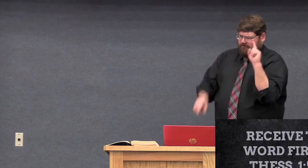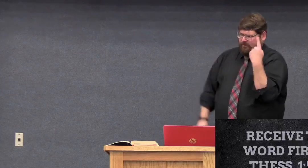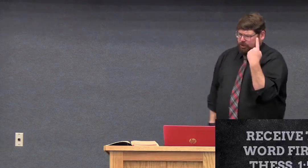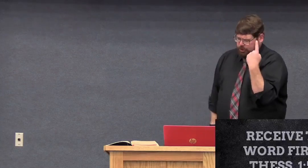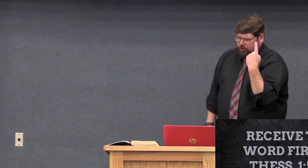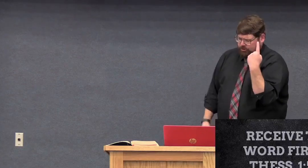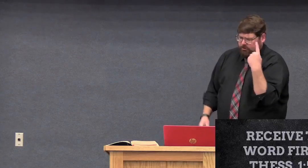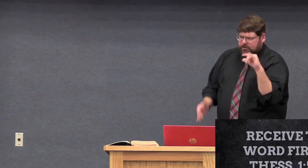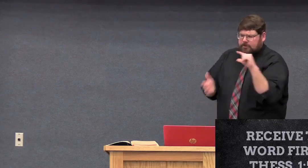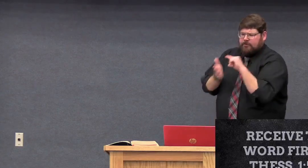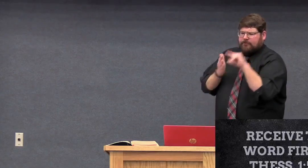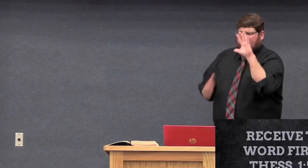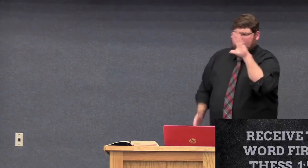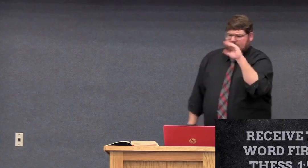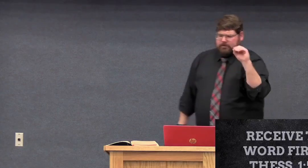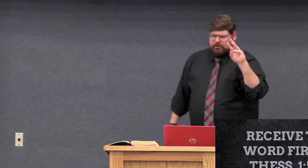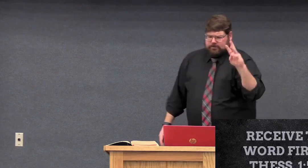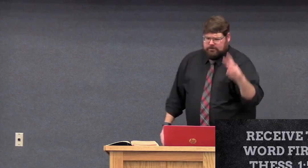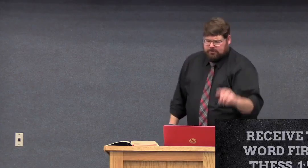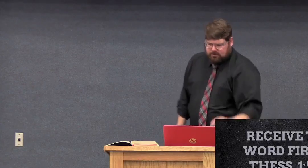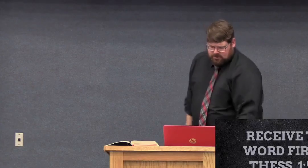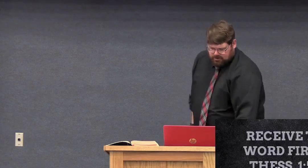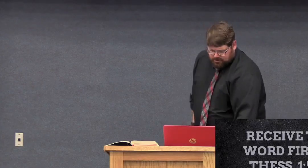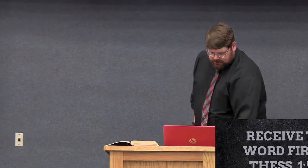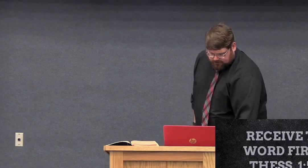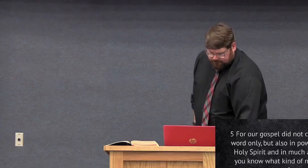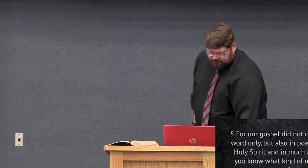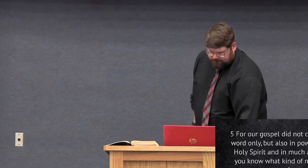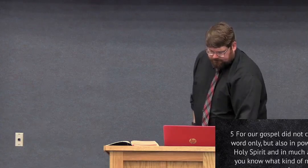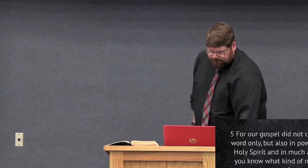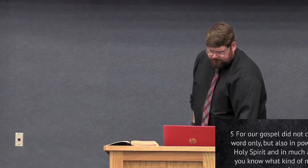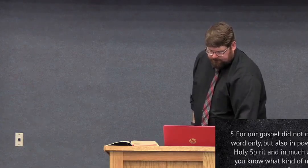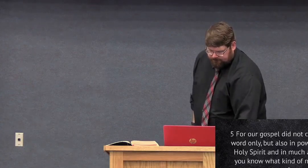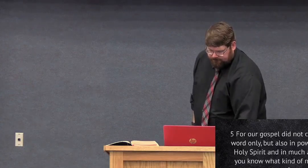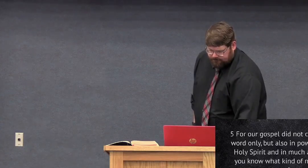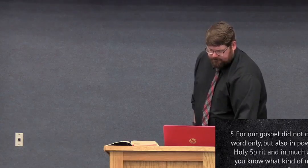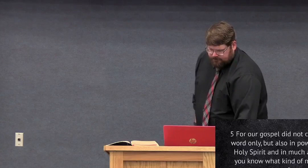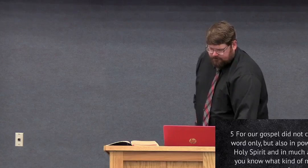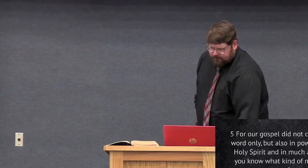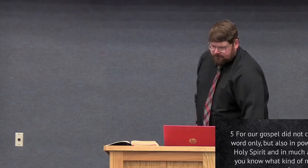So it says, you receive the word first in 1 Thessalonians chapter 1, verses 5 and 6.